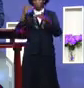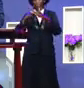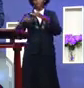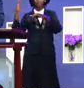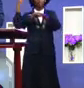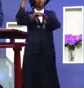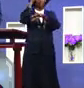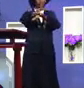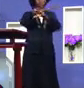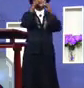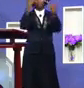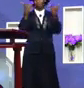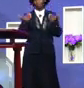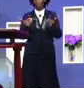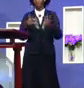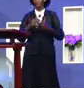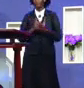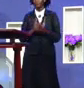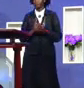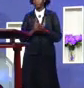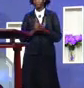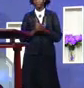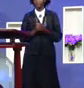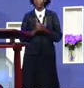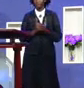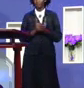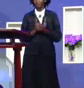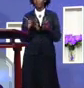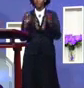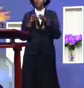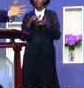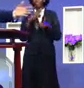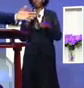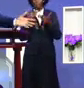I want to thank those that have been with us this evening. I